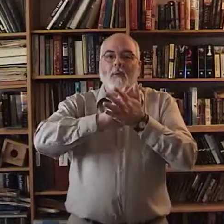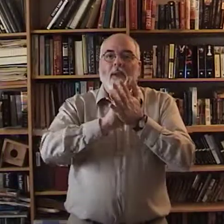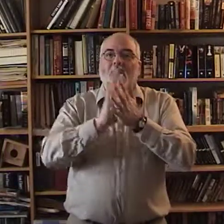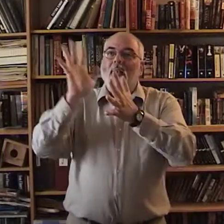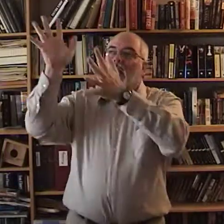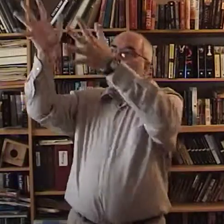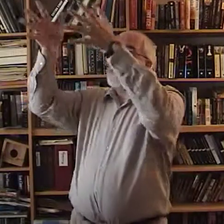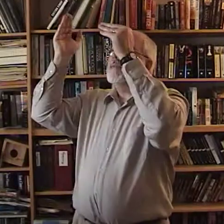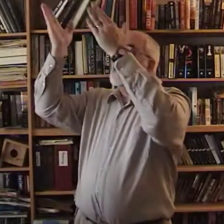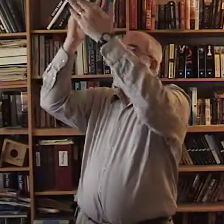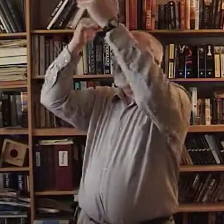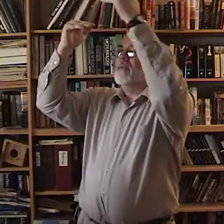He left heaven,